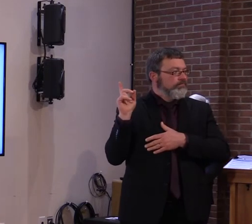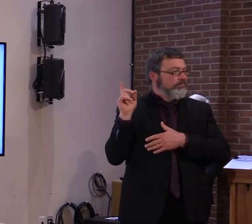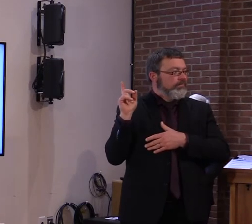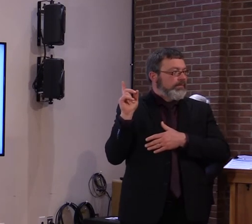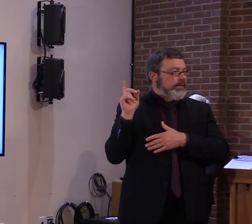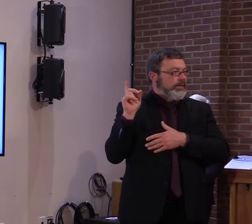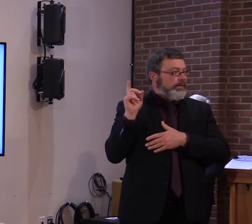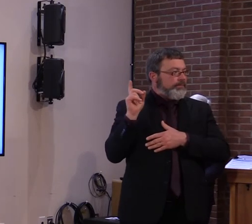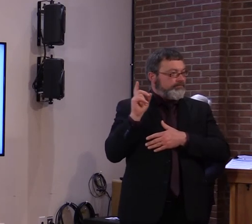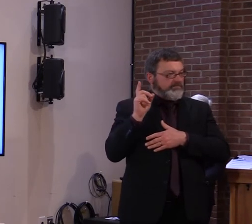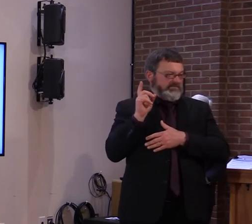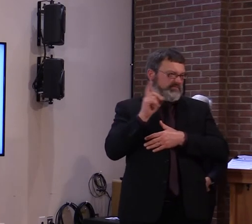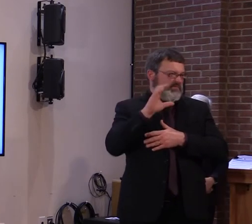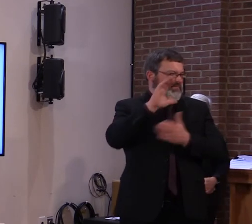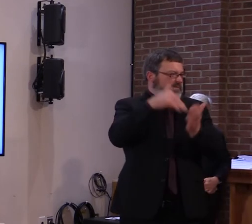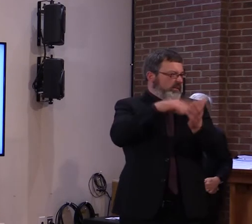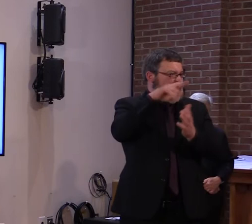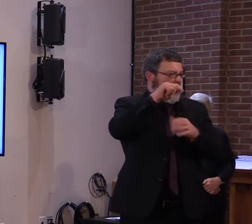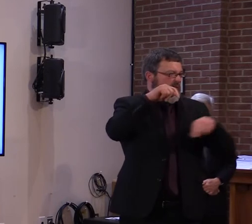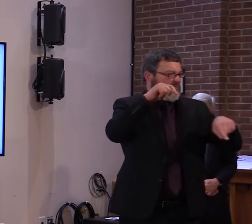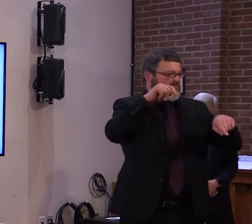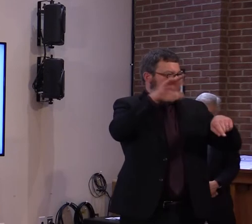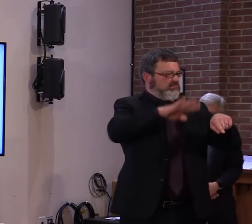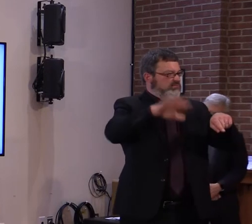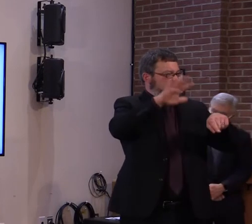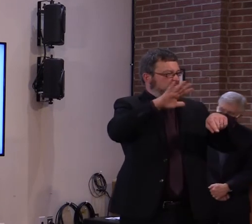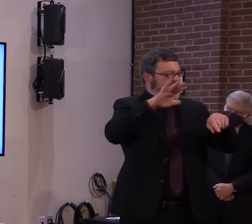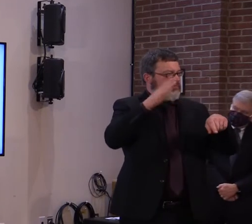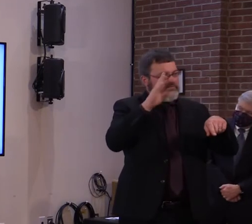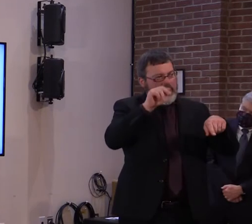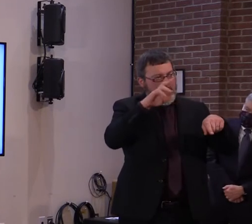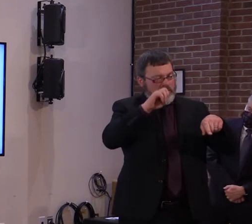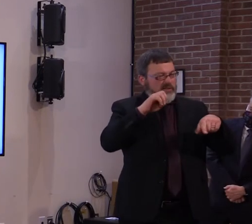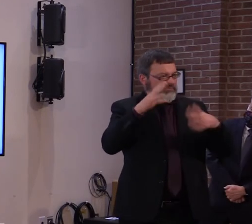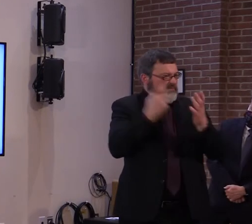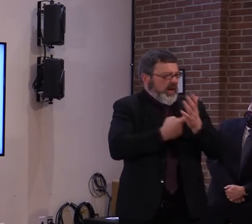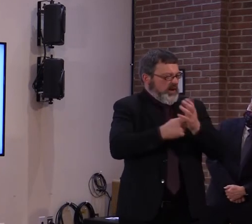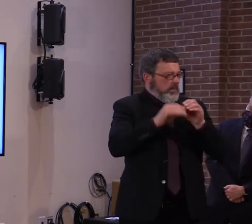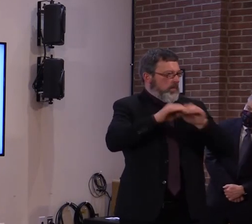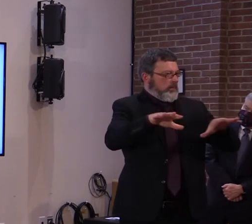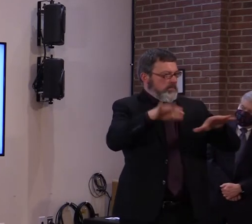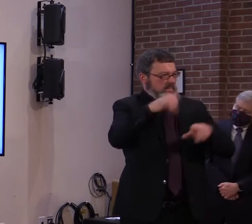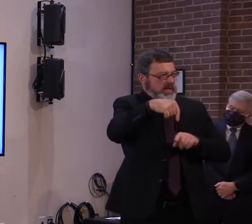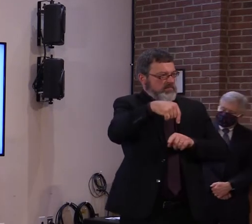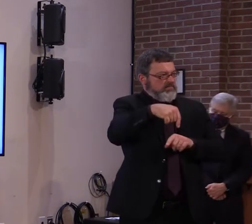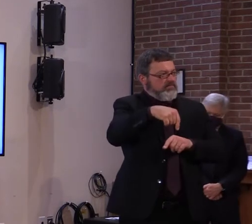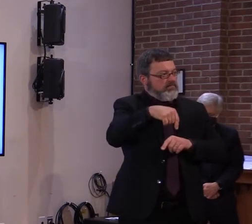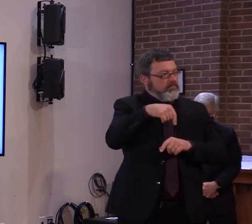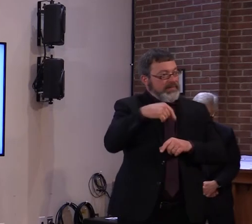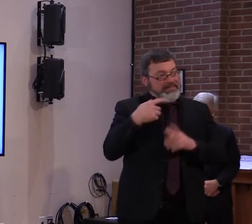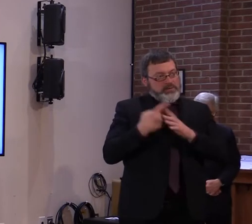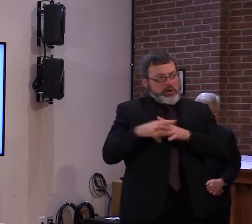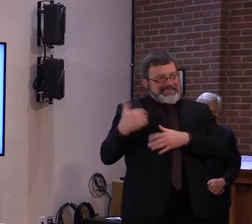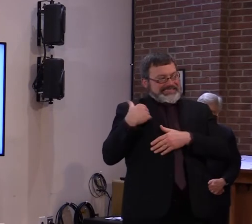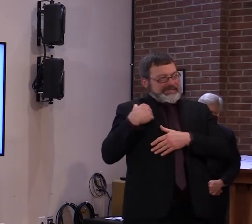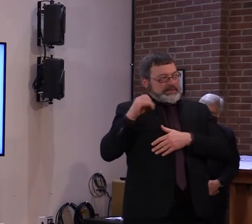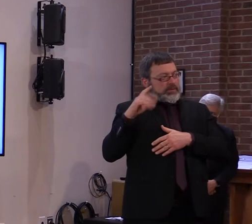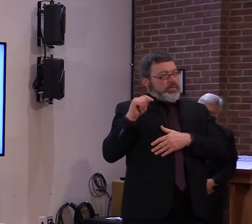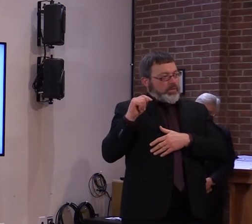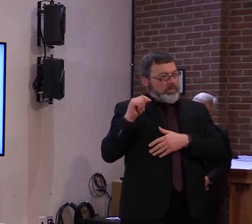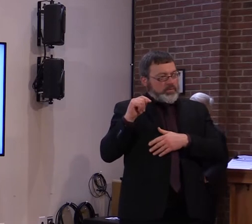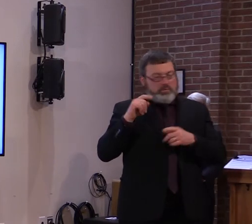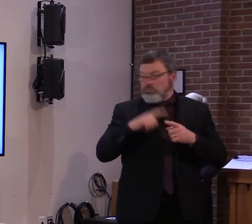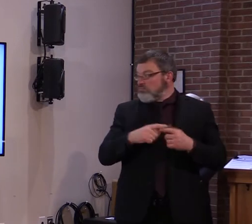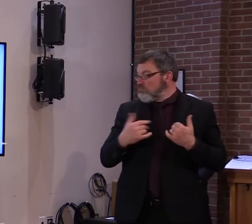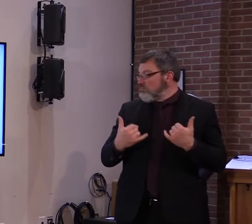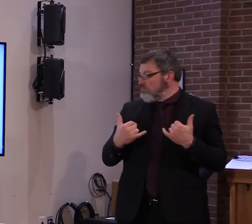outbreak. Beginning way back in the beginning of October, we're now in mid-November, and since